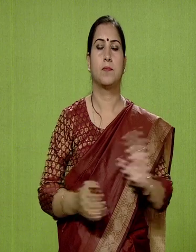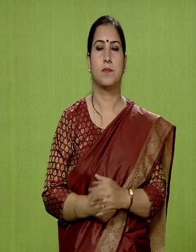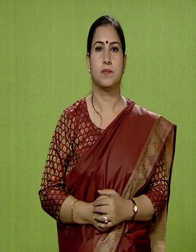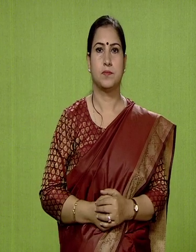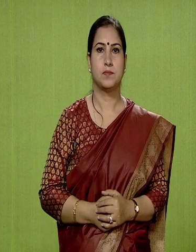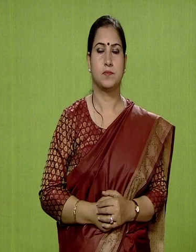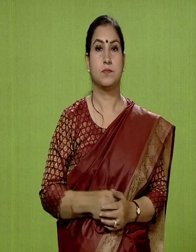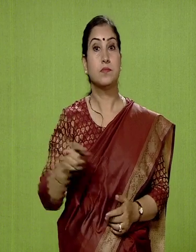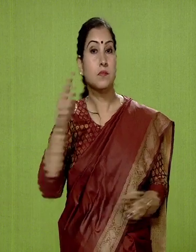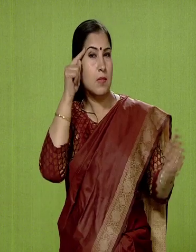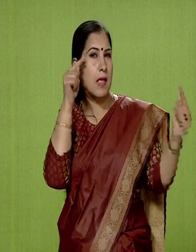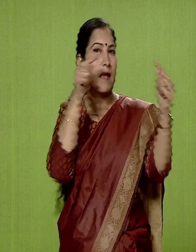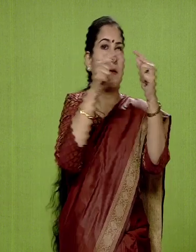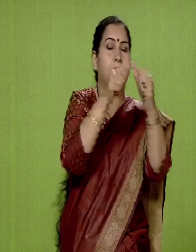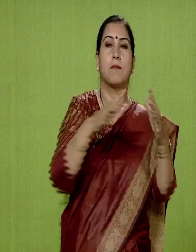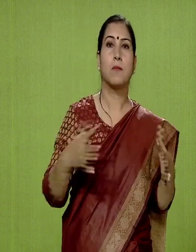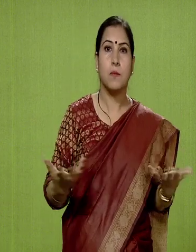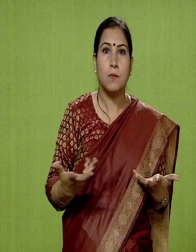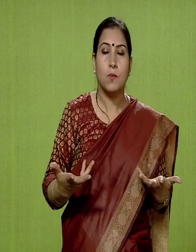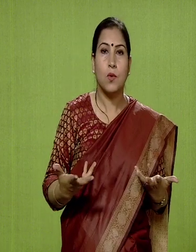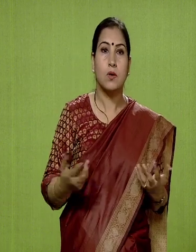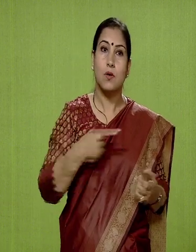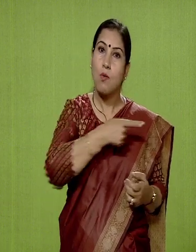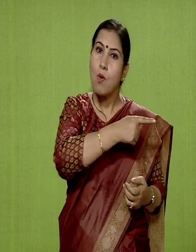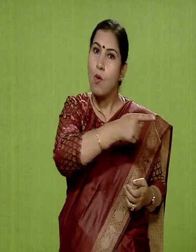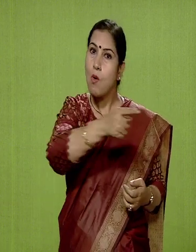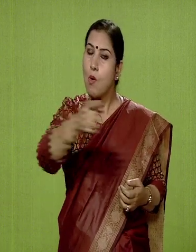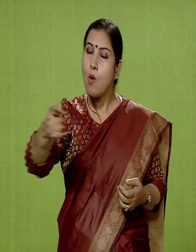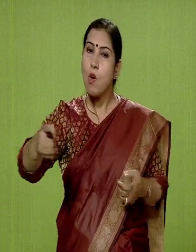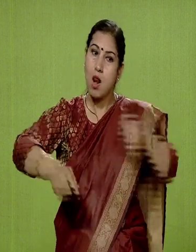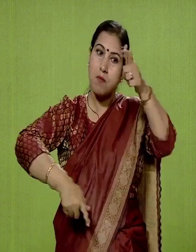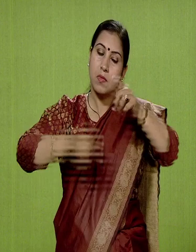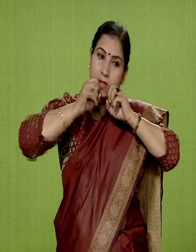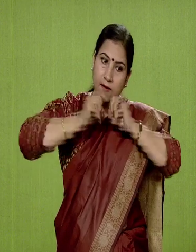Their main aim was to spread the message of revolution